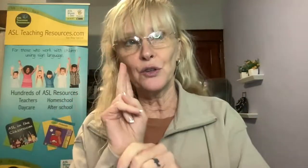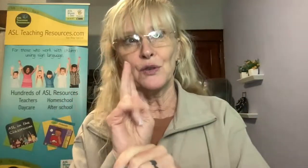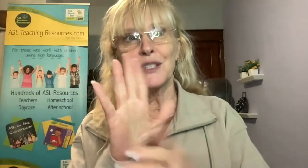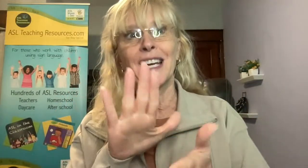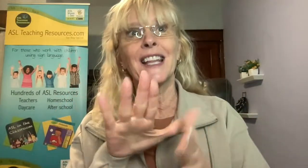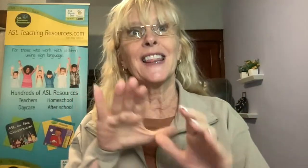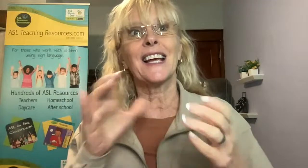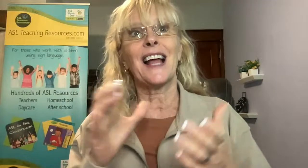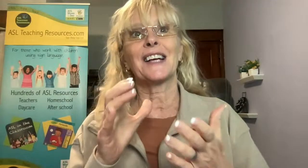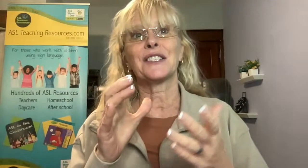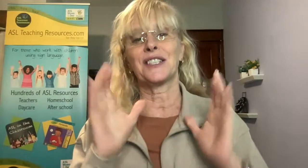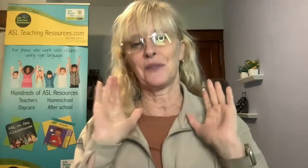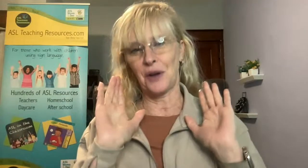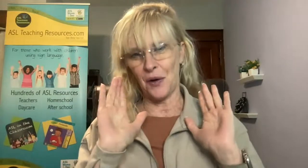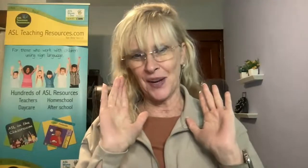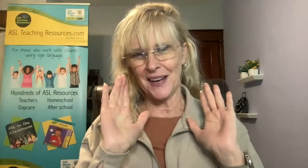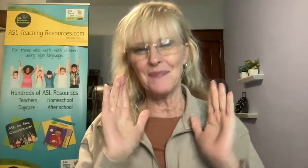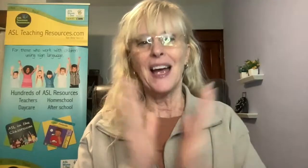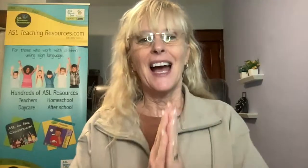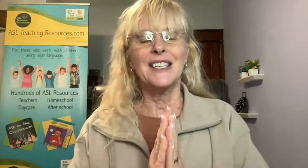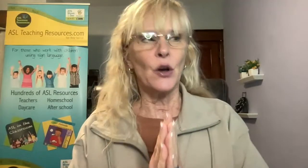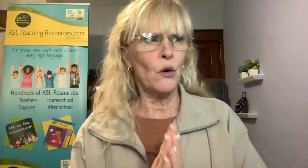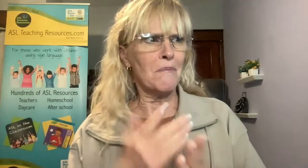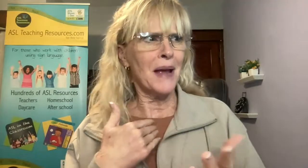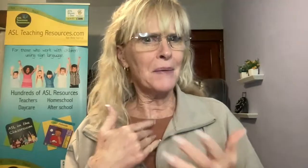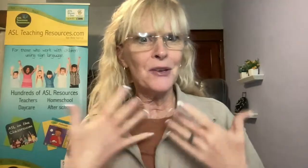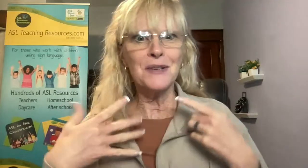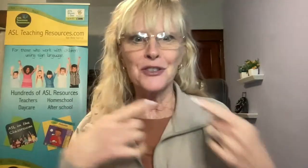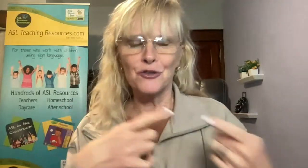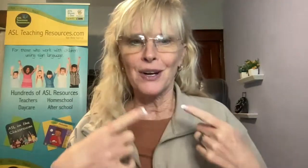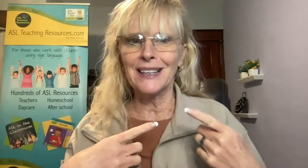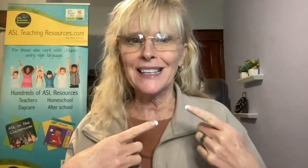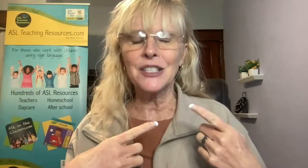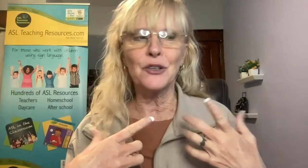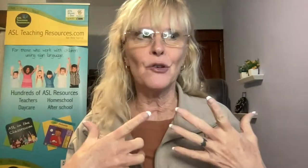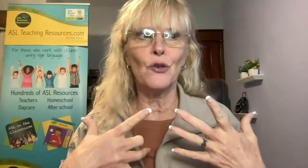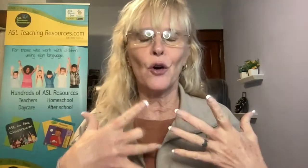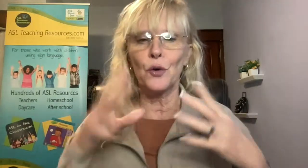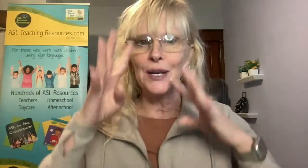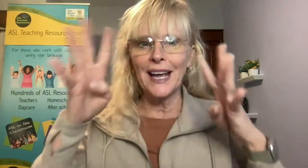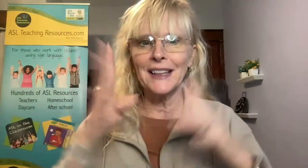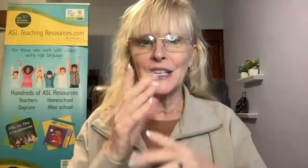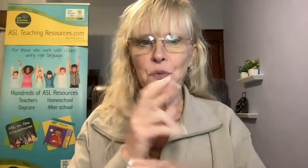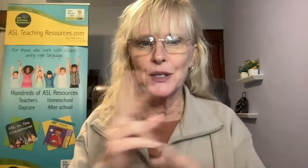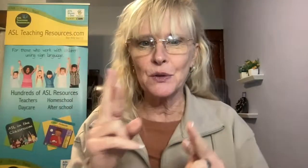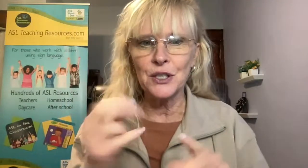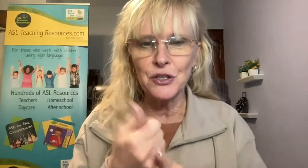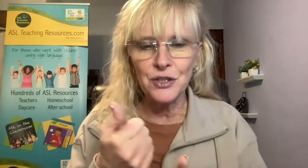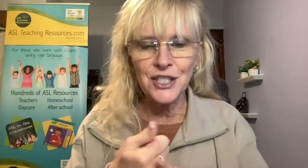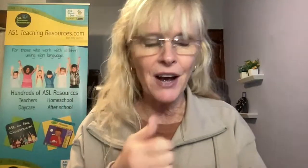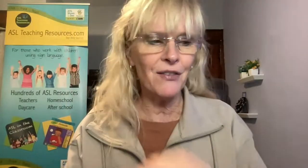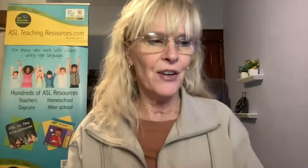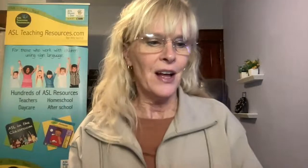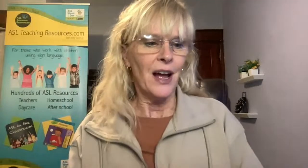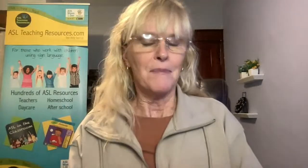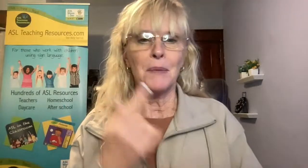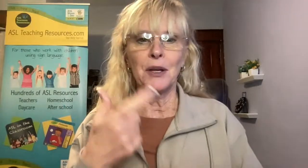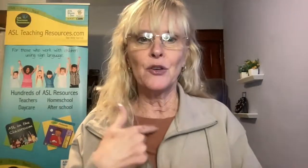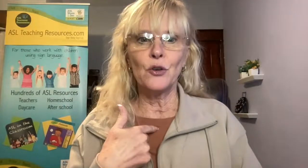use in the class. Okay, so maybe you've been struggling to create these resources yourself. Maybe you